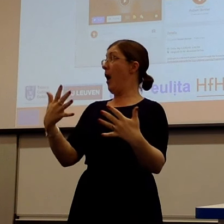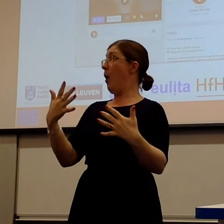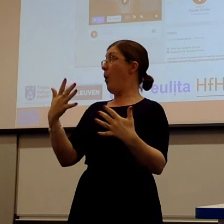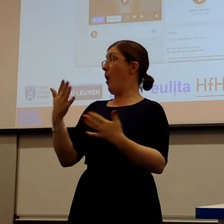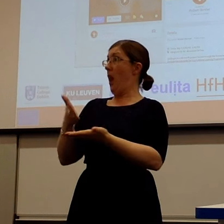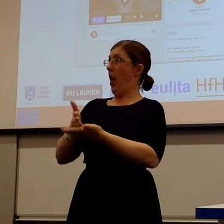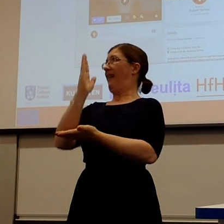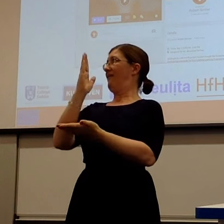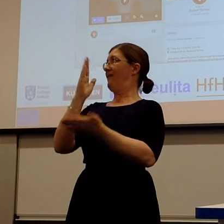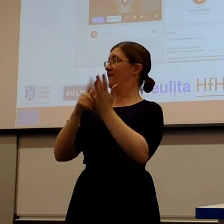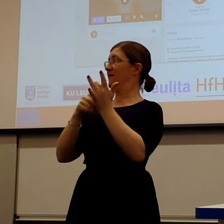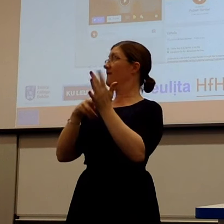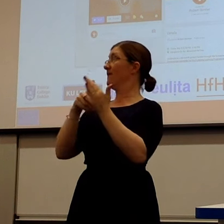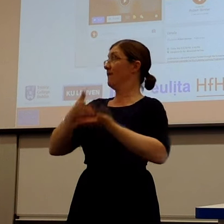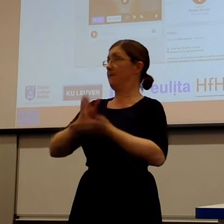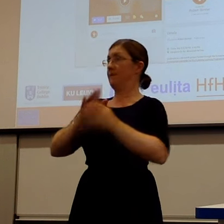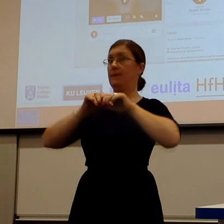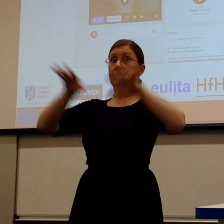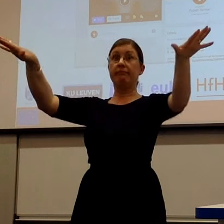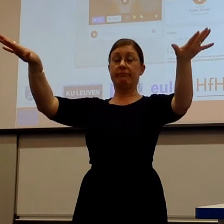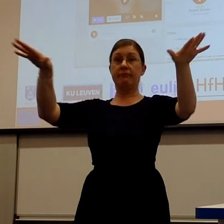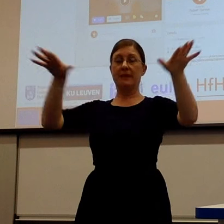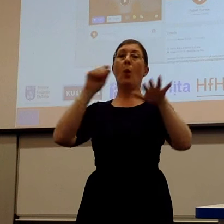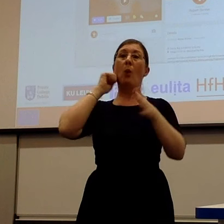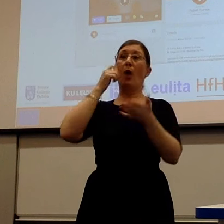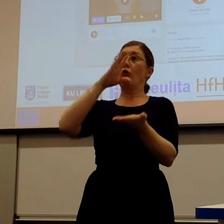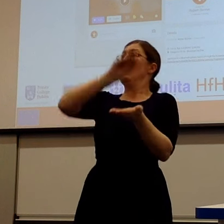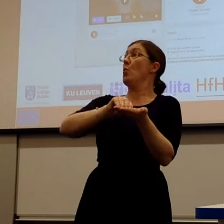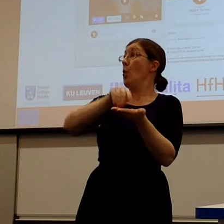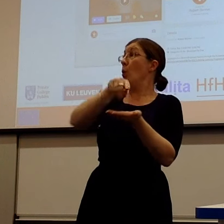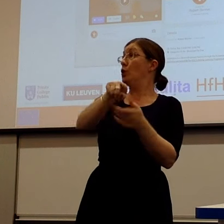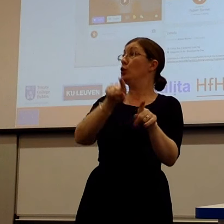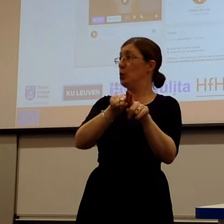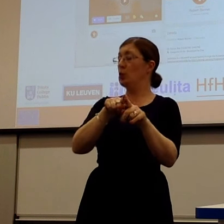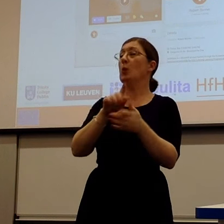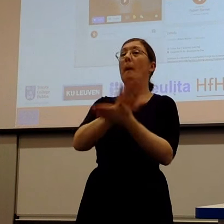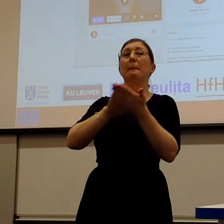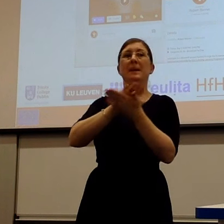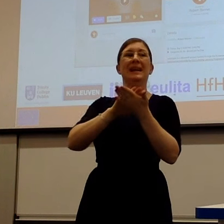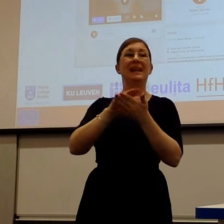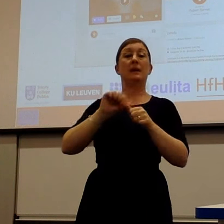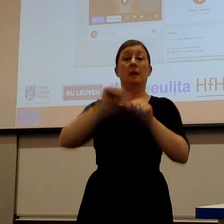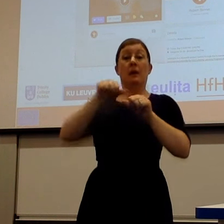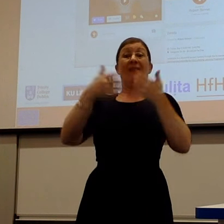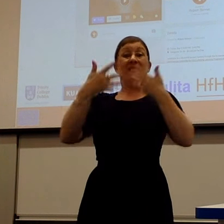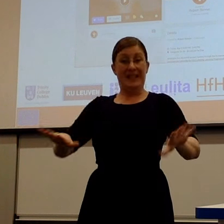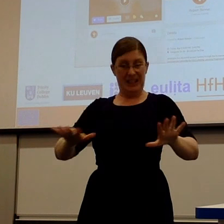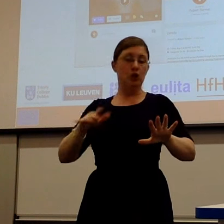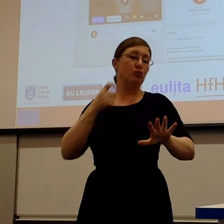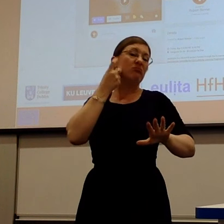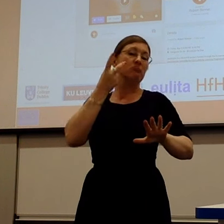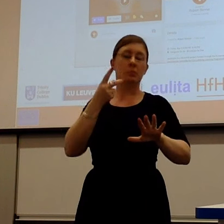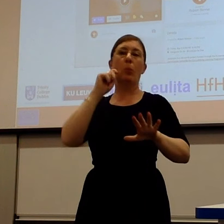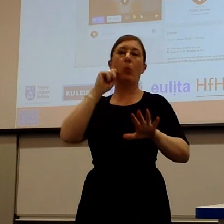the internet. So this event is being streamed live over the internet. The programme also records the presentation so that it will